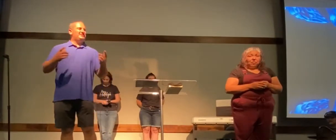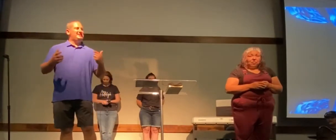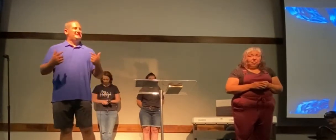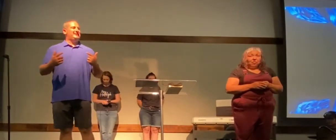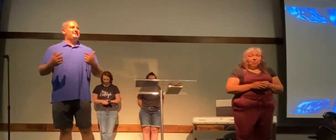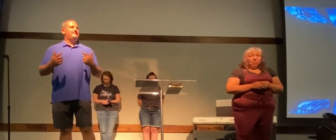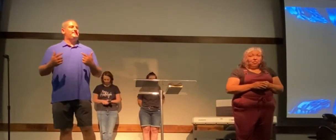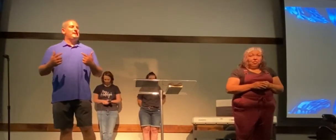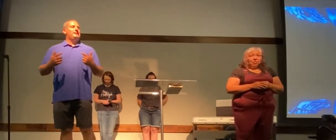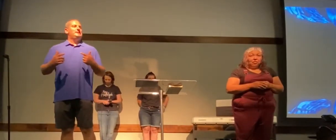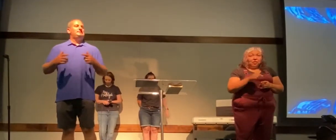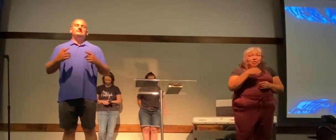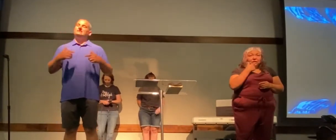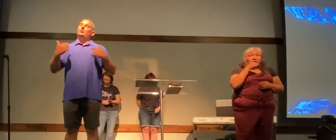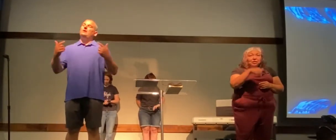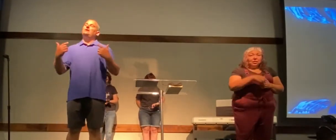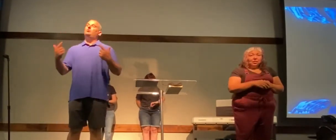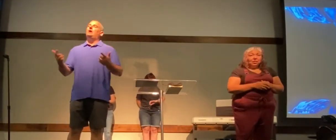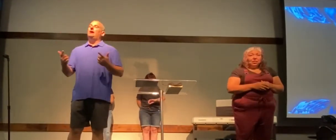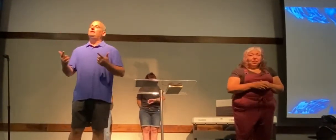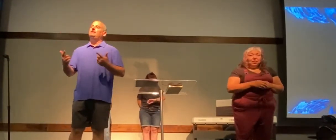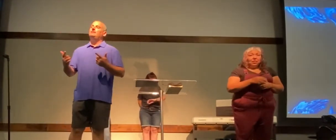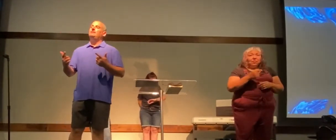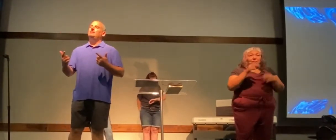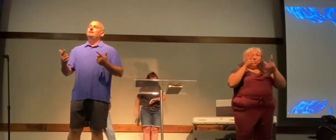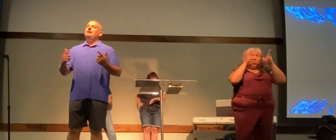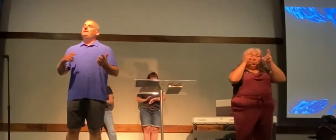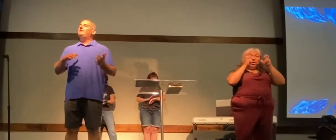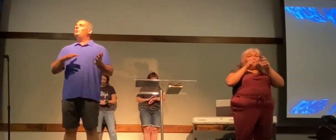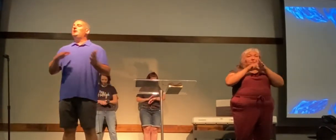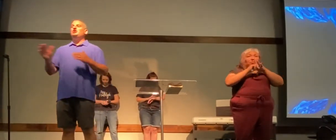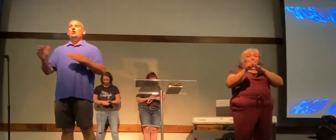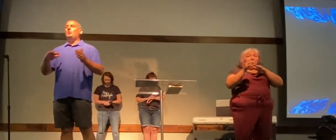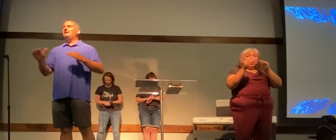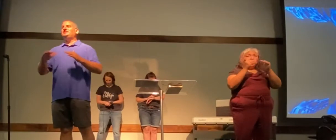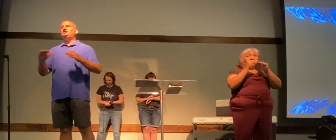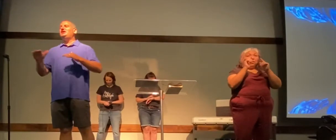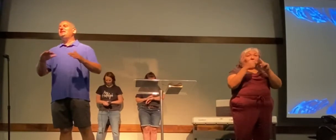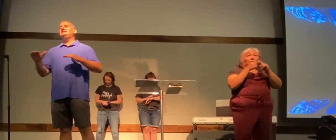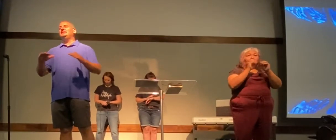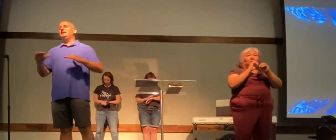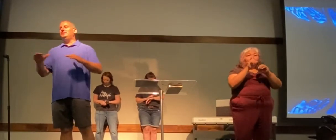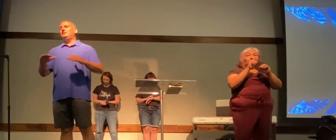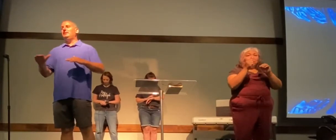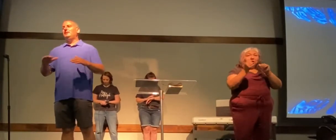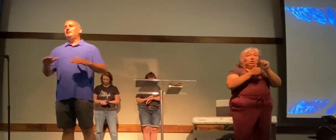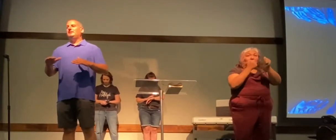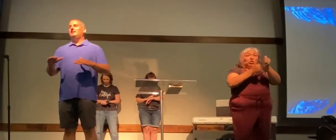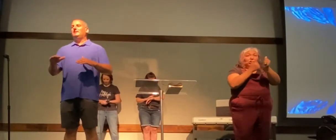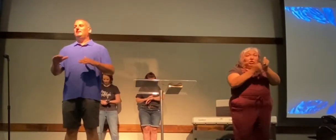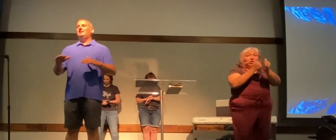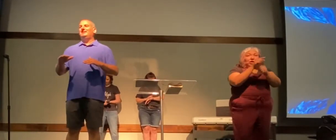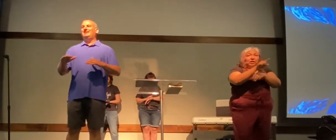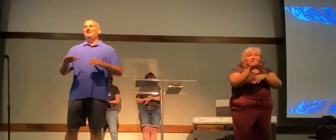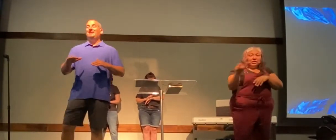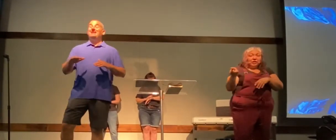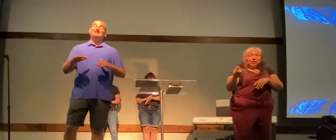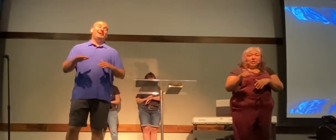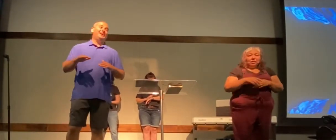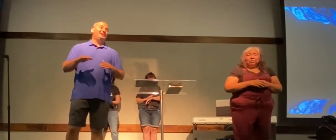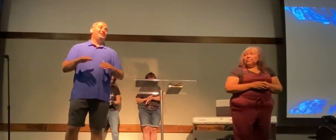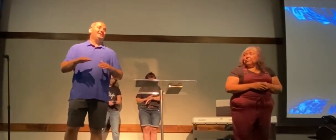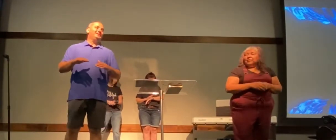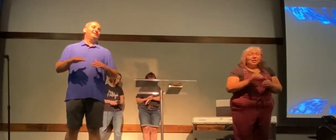Right, so it says, the wicked run even when no one is chasing them.